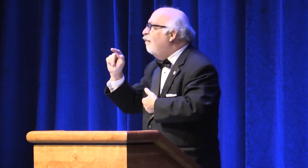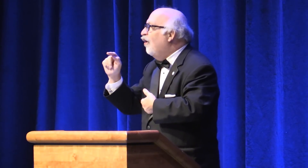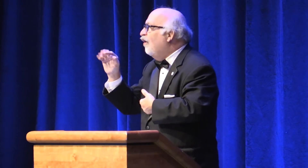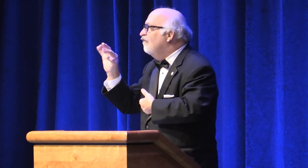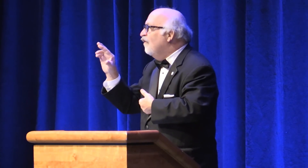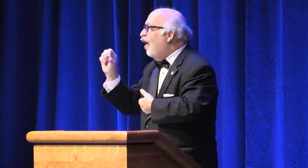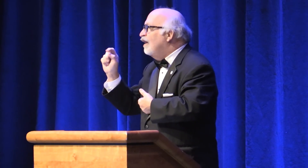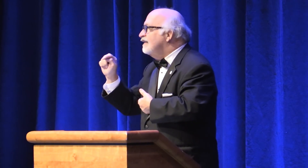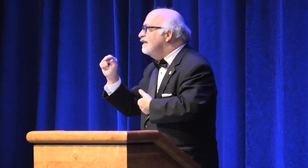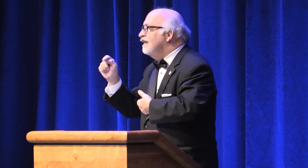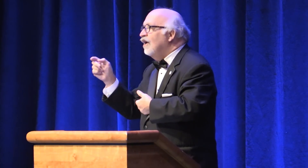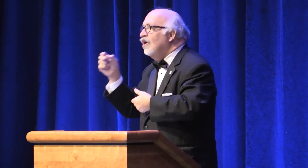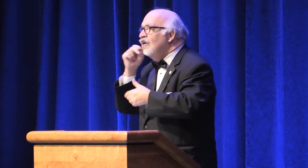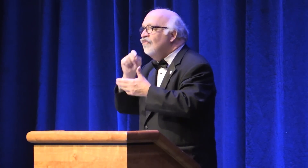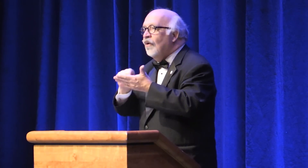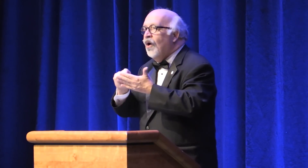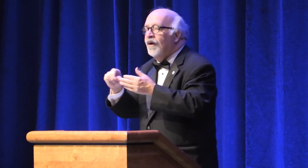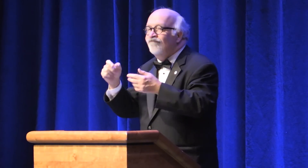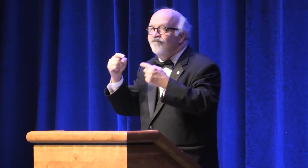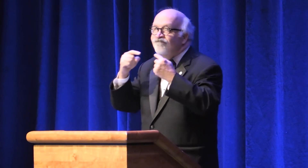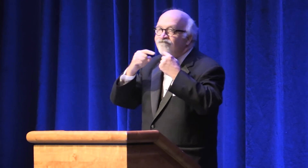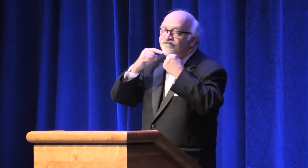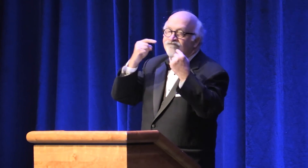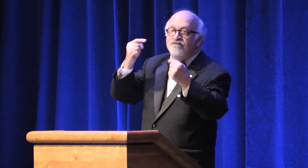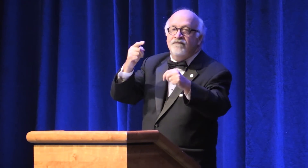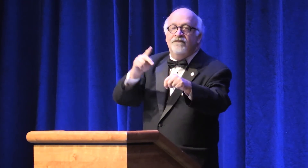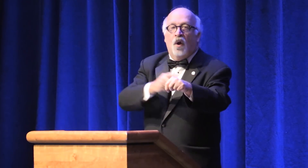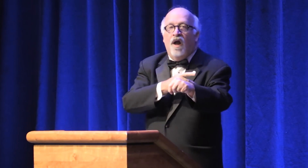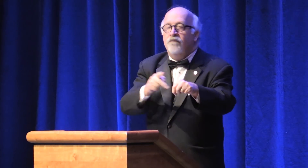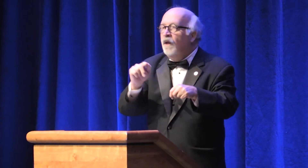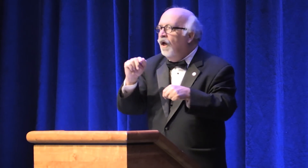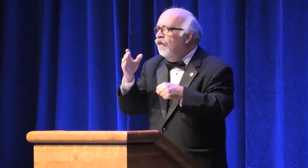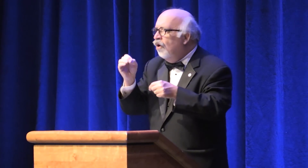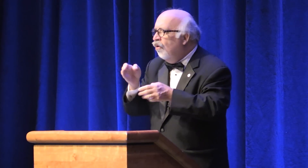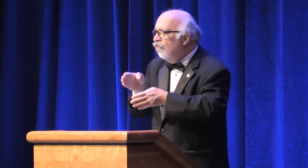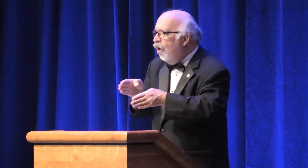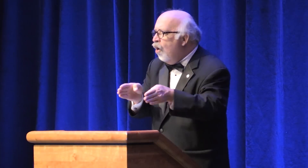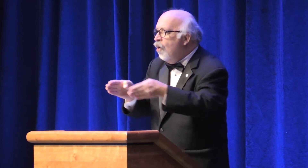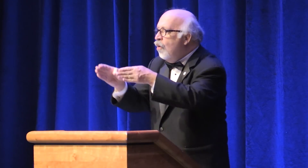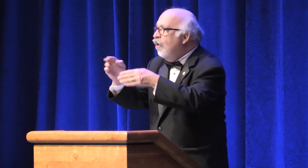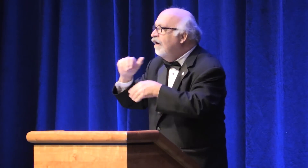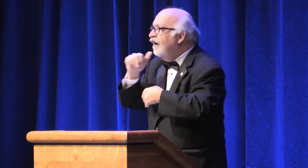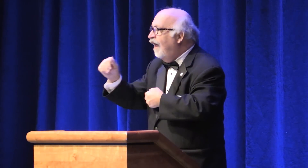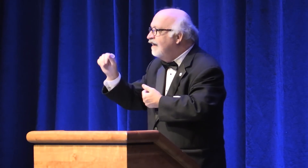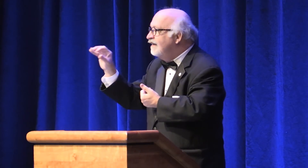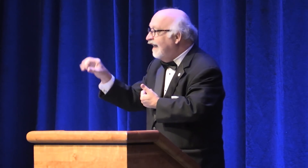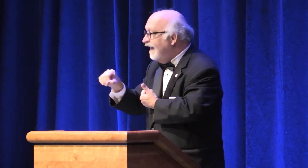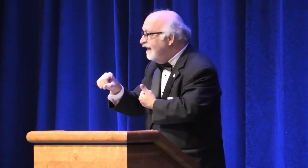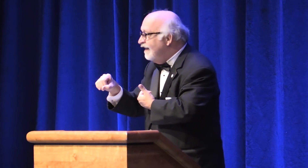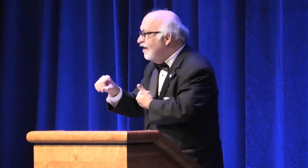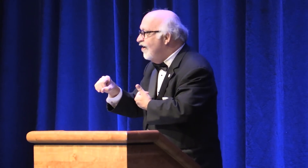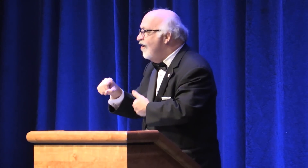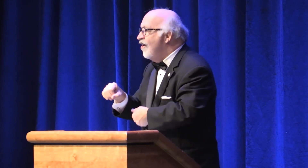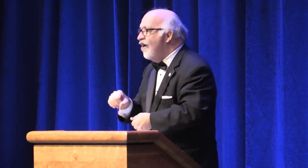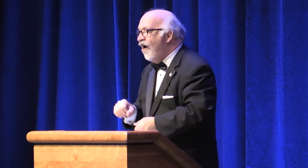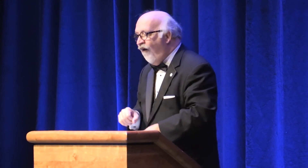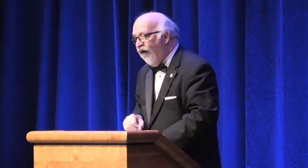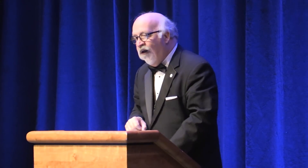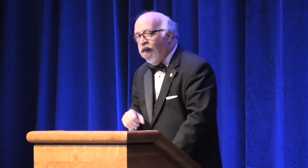that room, like Pearl S. Buck, who wrote A Good Earth. You have Robert Frost, who wrote one of America's most